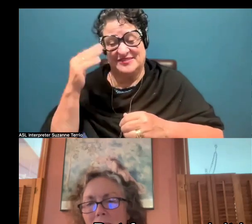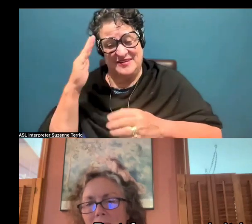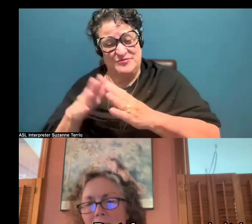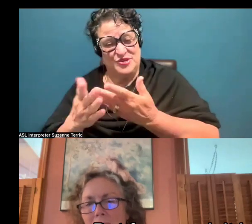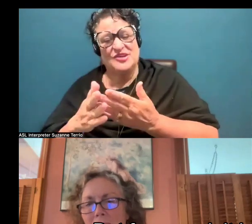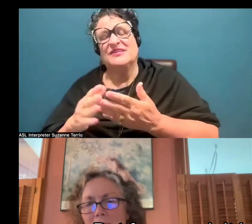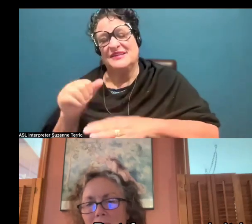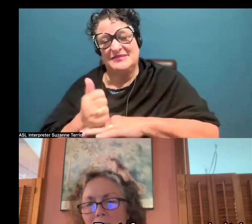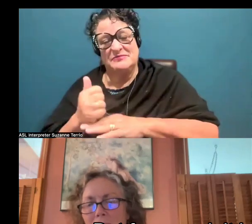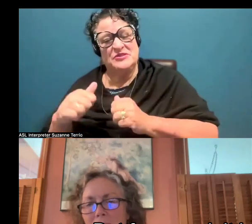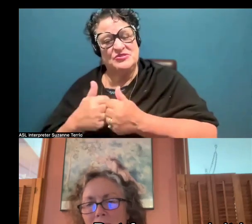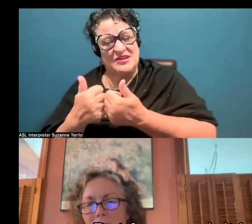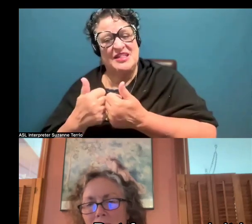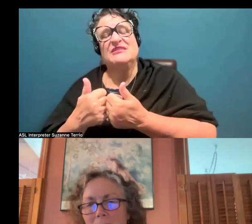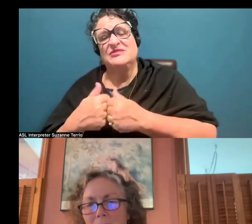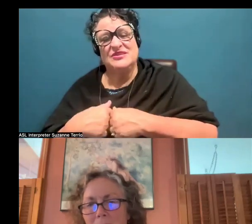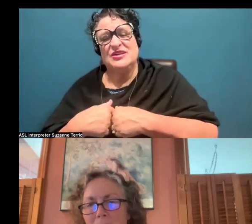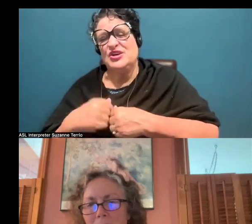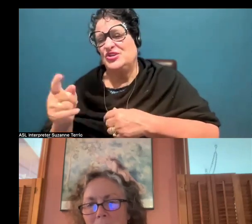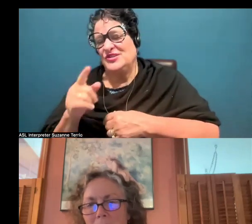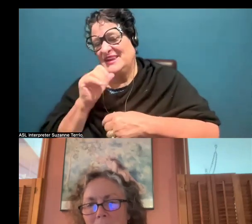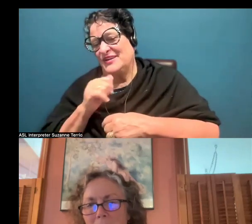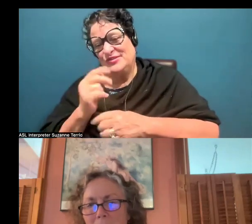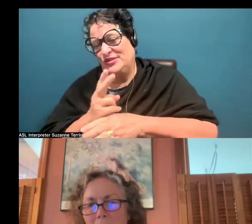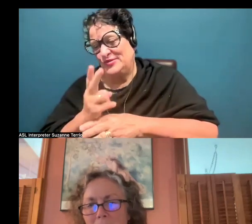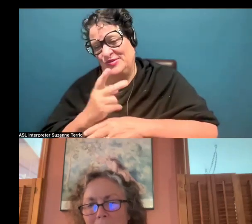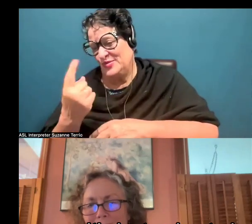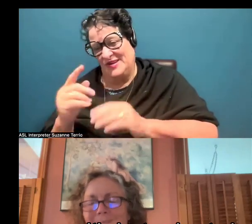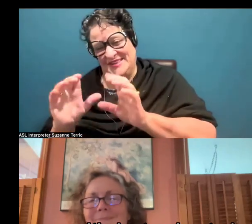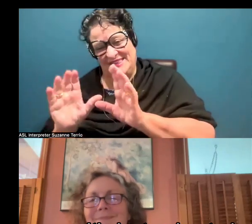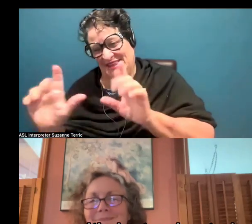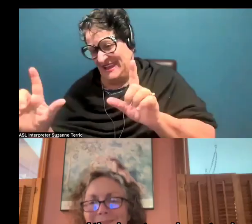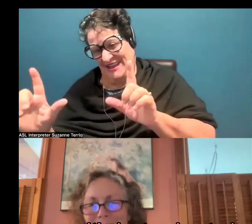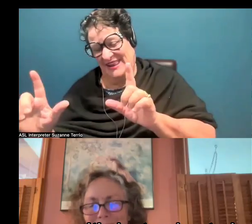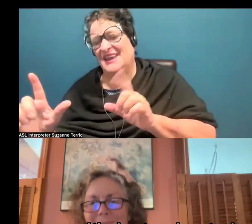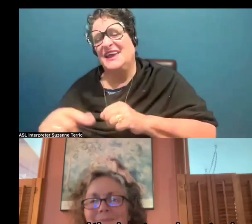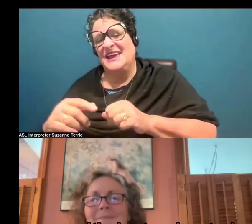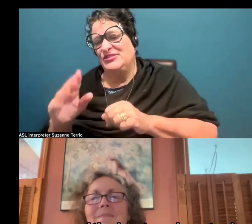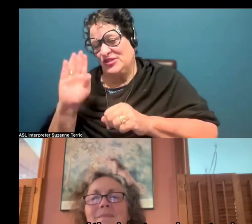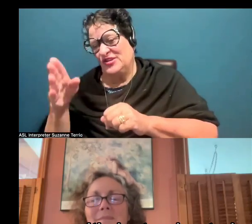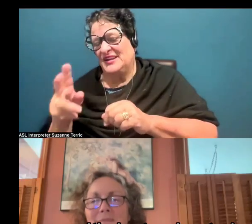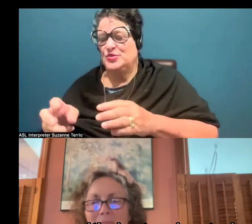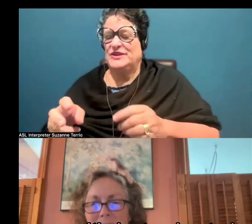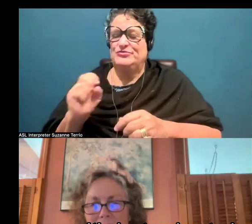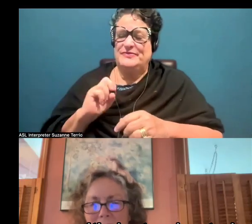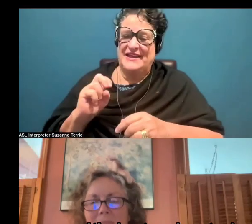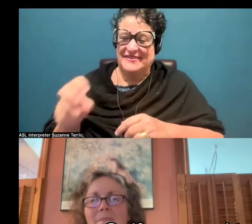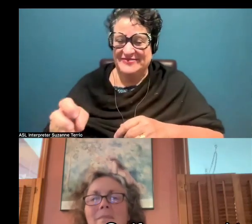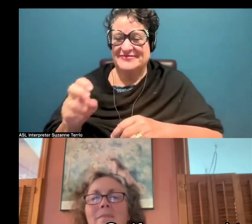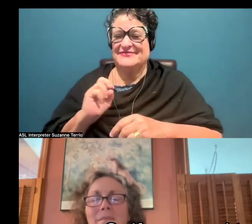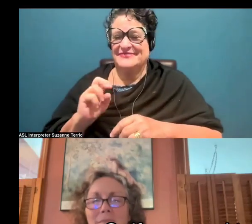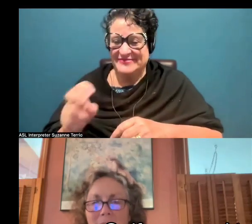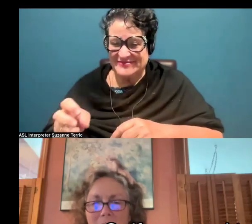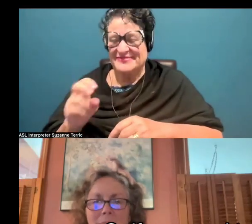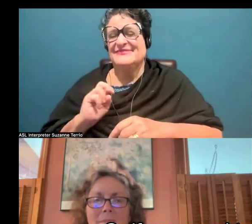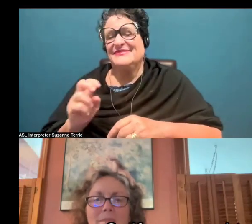myself a challenge of like, you're not going to use a single scene break the whole way. It's just going to be oh, completely written through, or